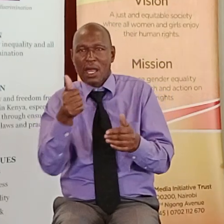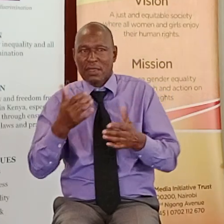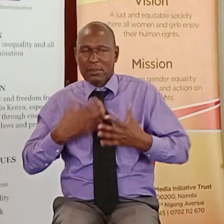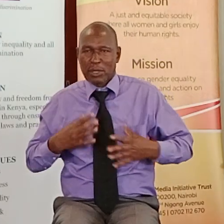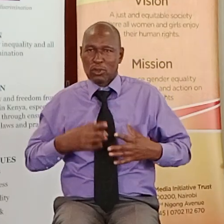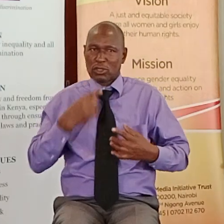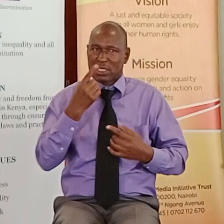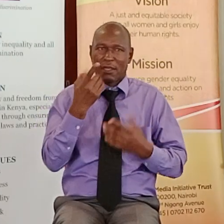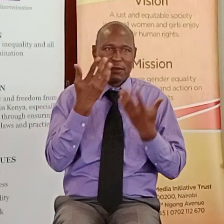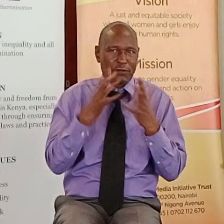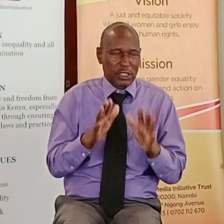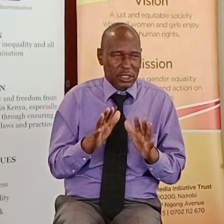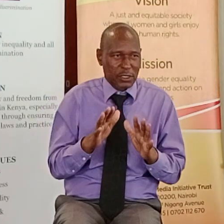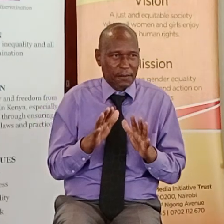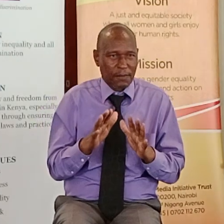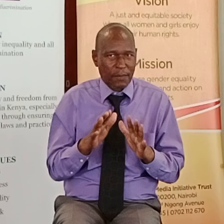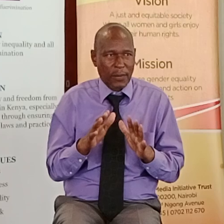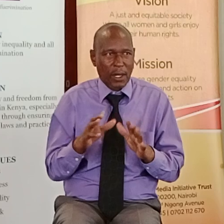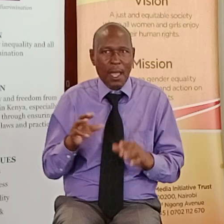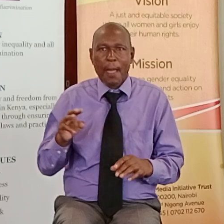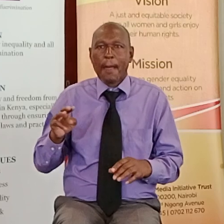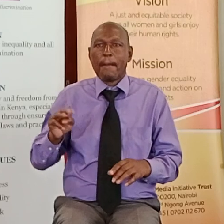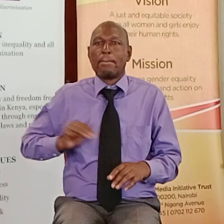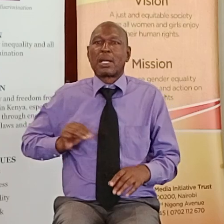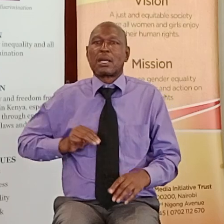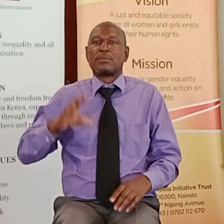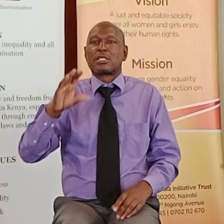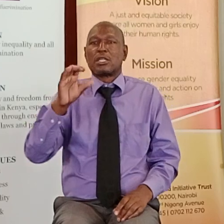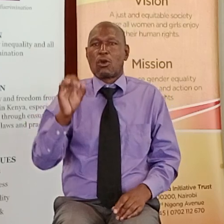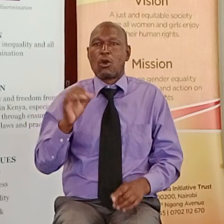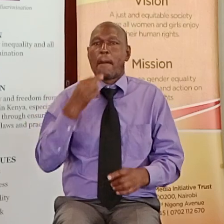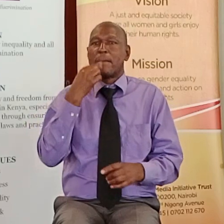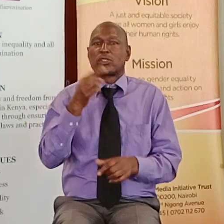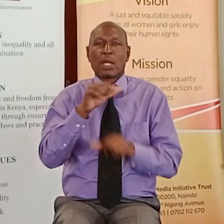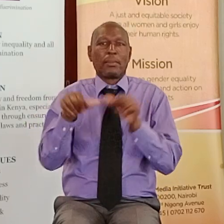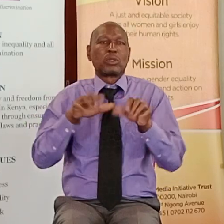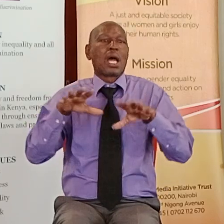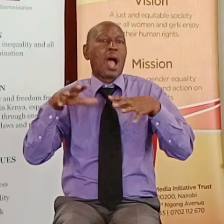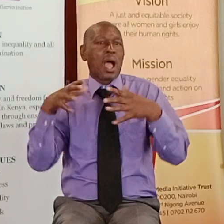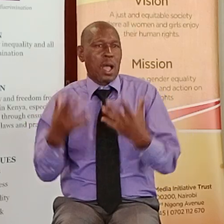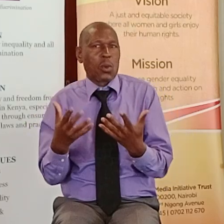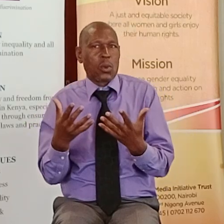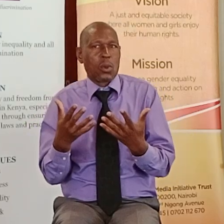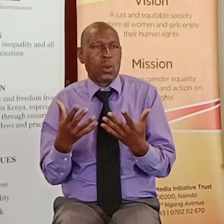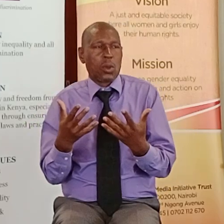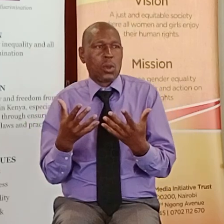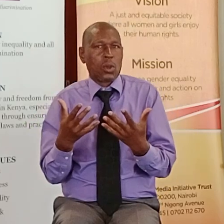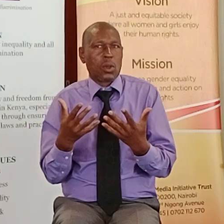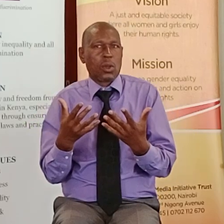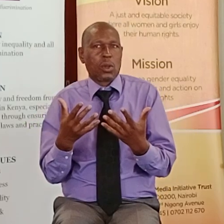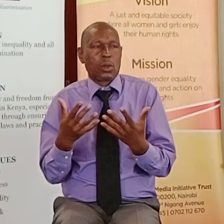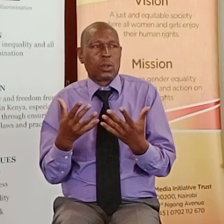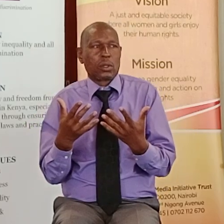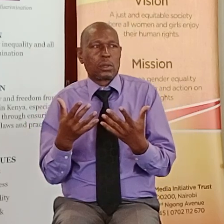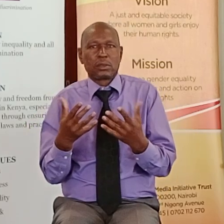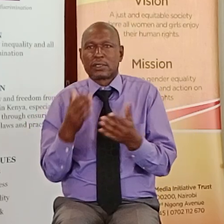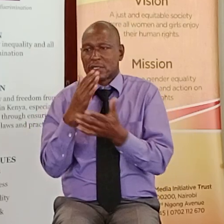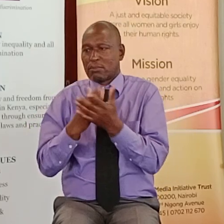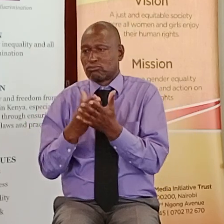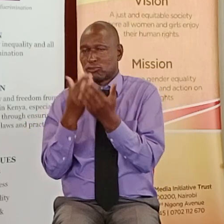ahead, Madam CEO has mentioned about how the floods affected children and the